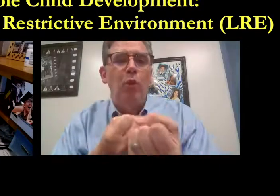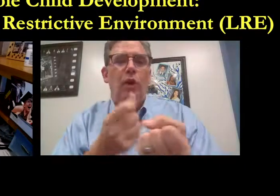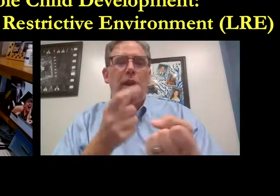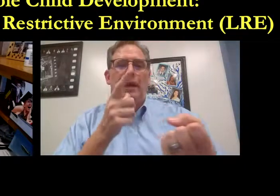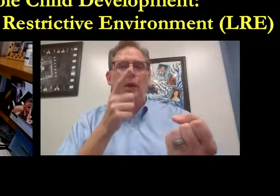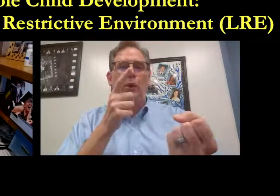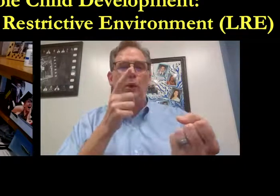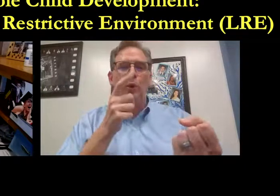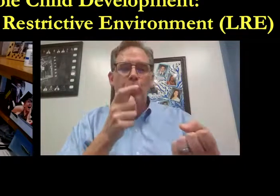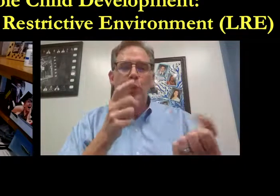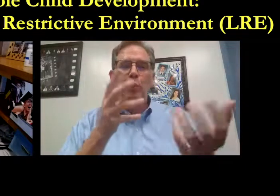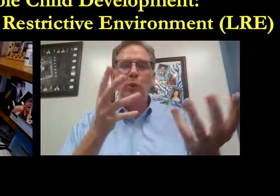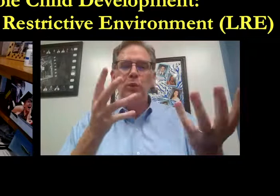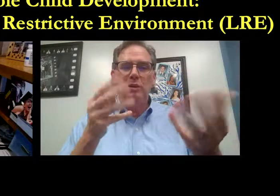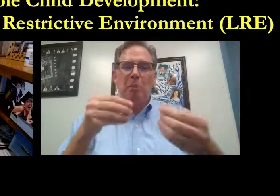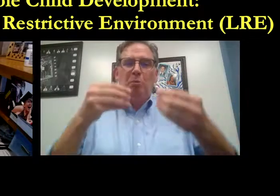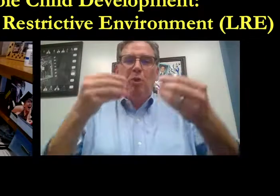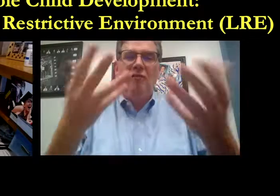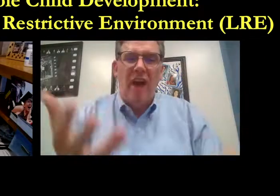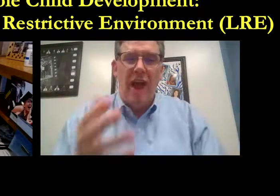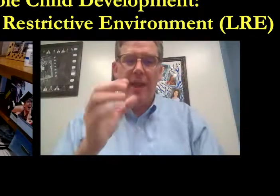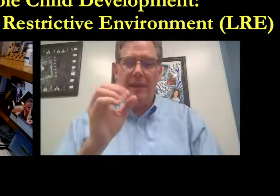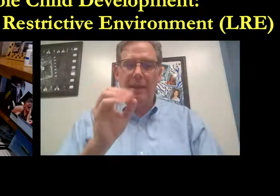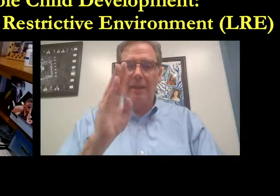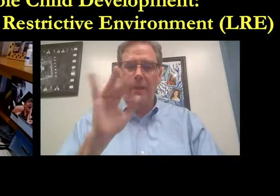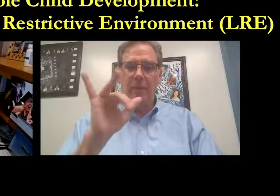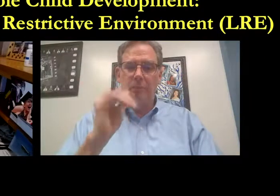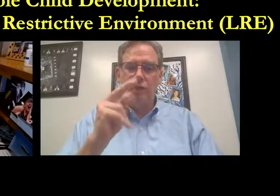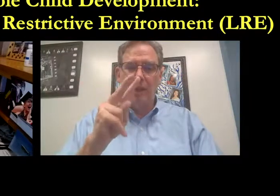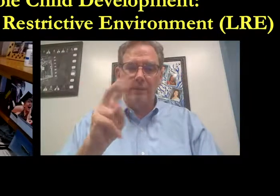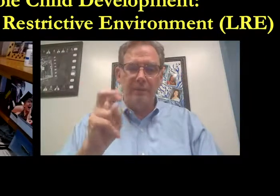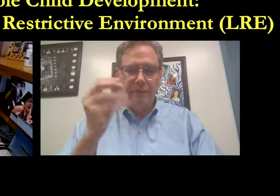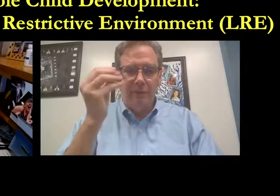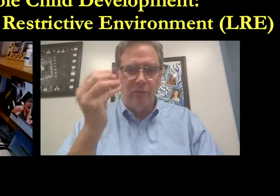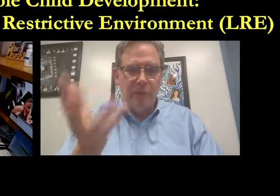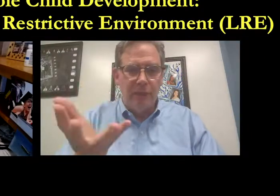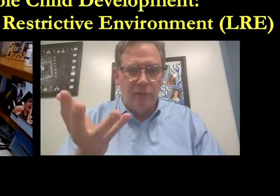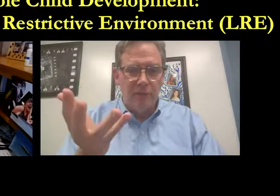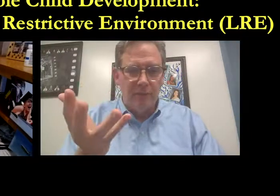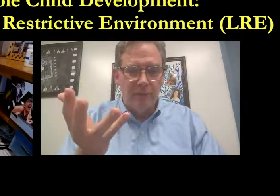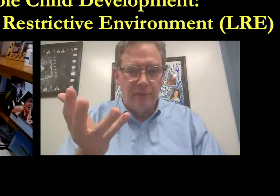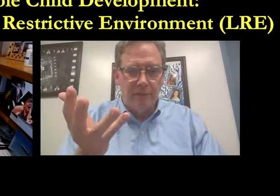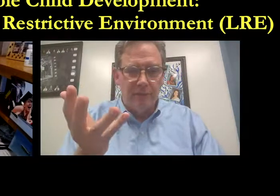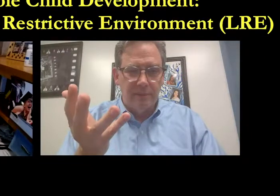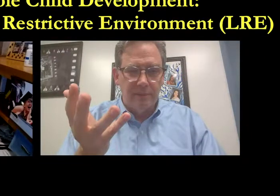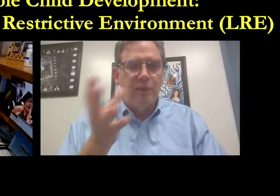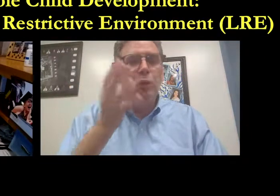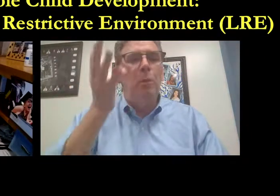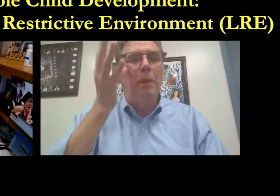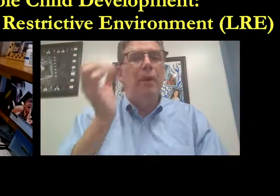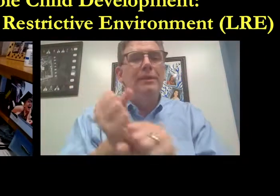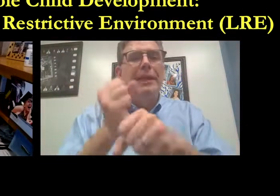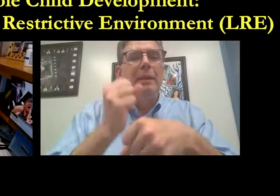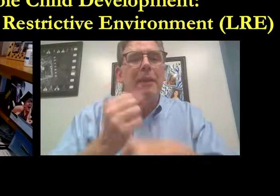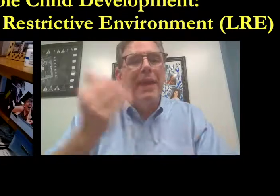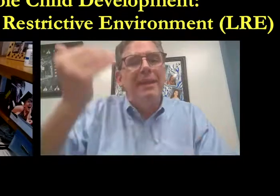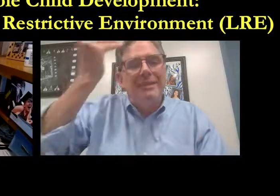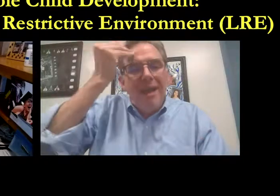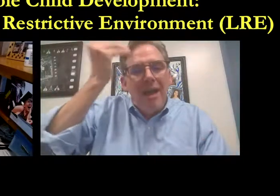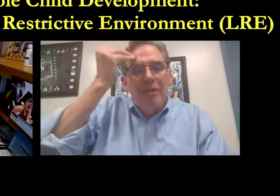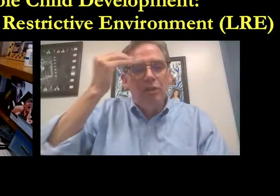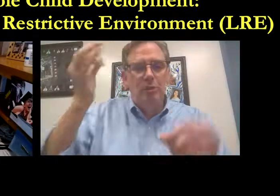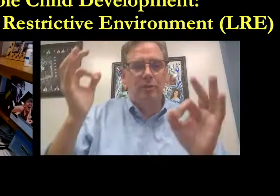team. Who is advising you? Who is supporting you? Who is providing objective